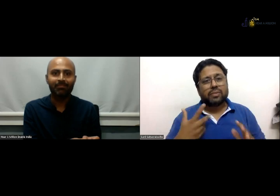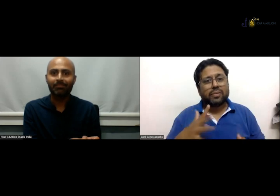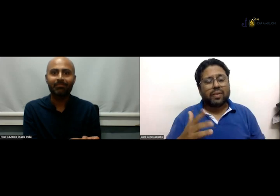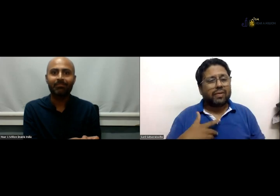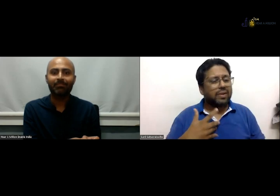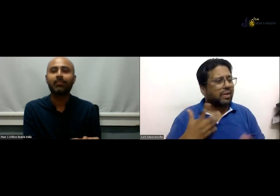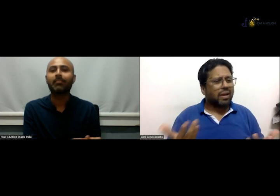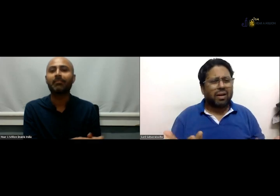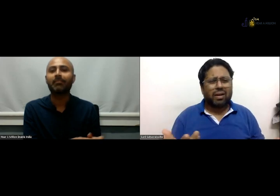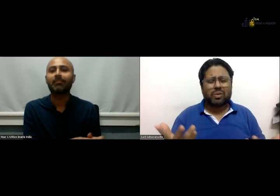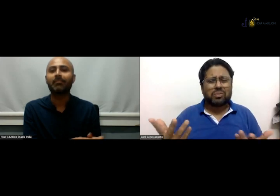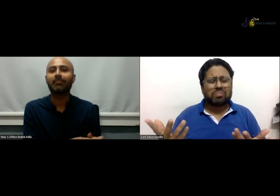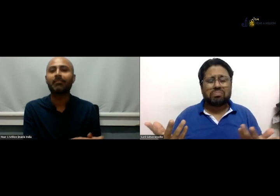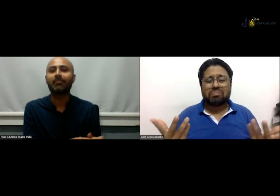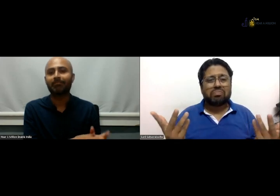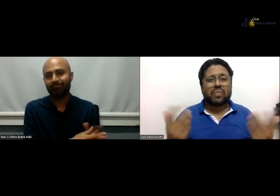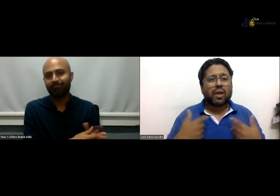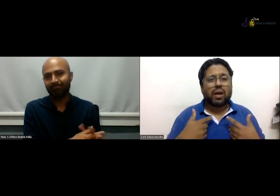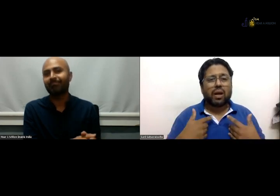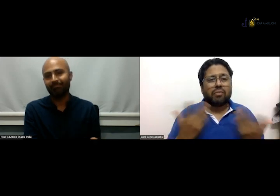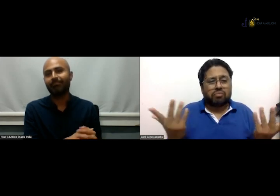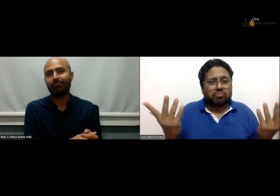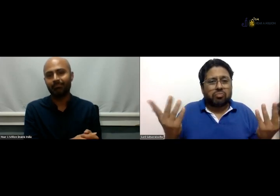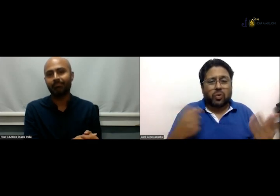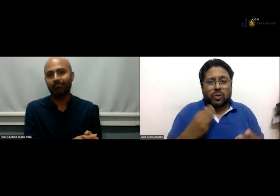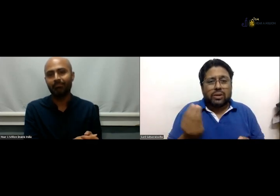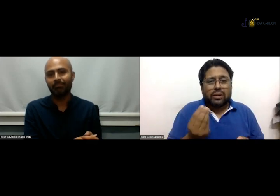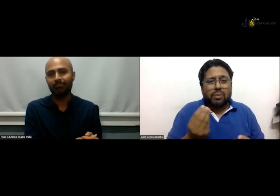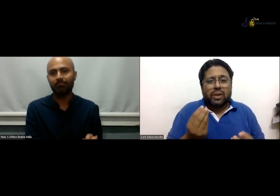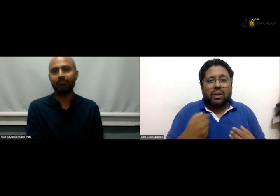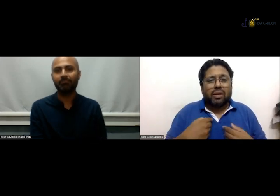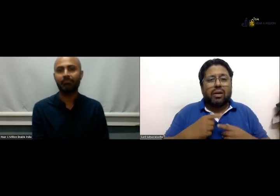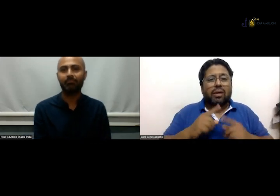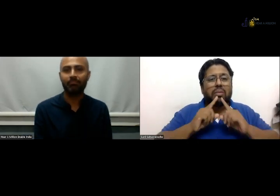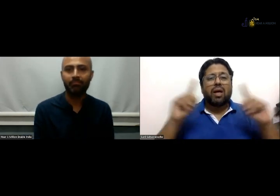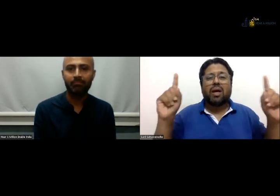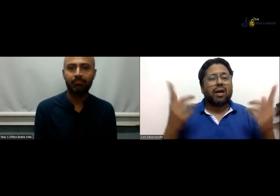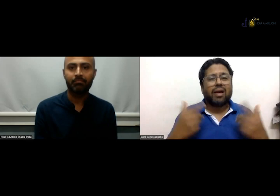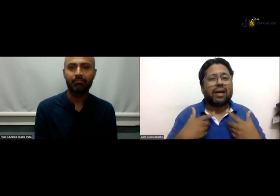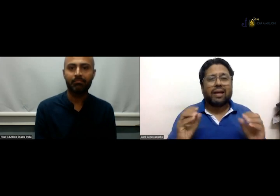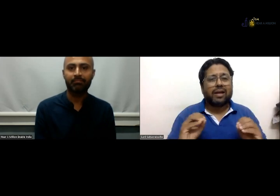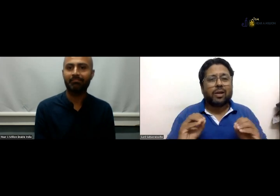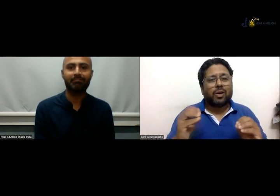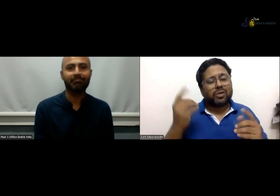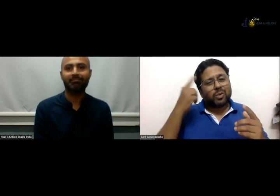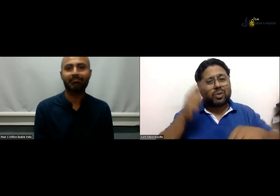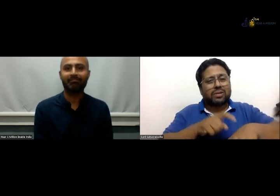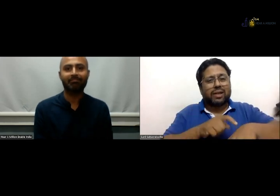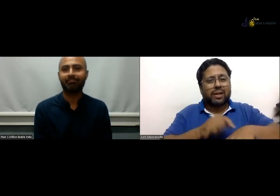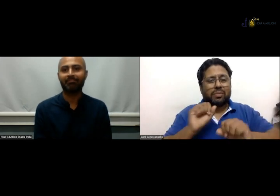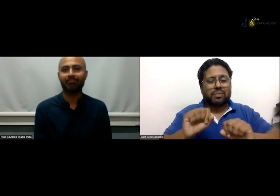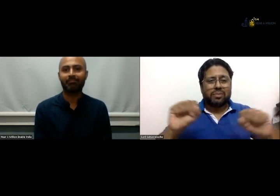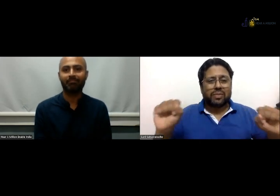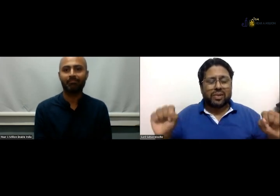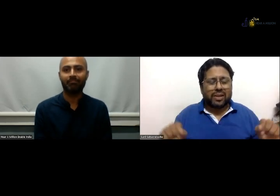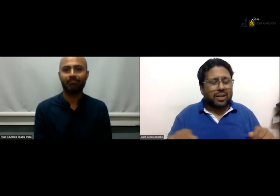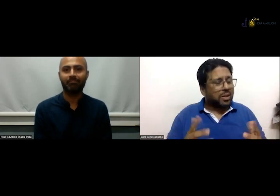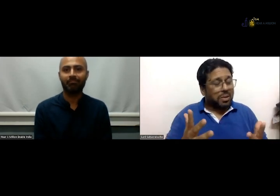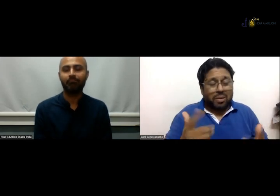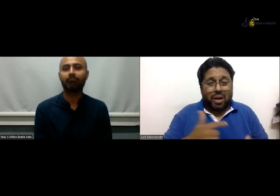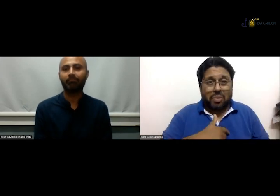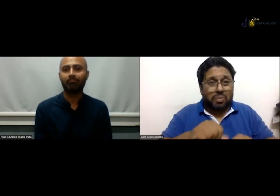many new things, you know, it was yet to come. I couldn't sleep because it's impossible. It was, you